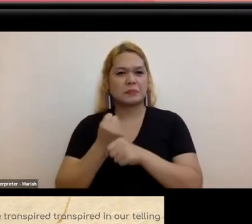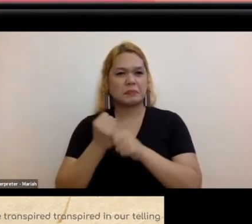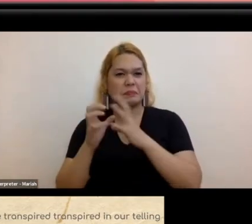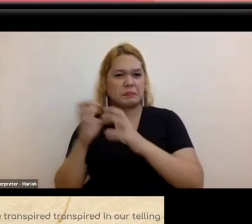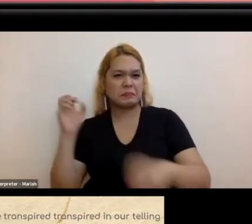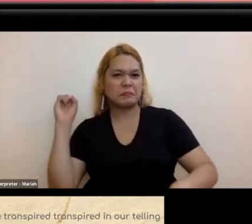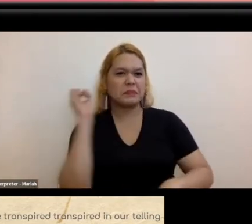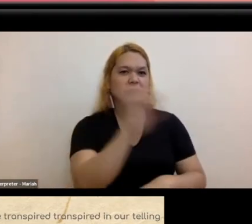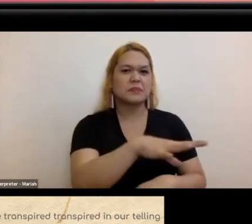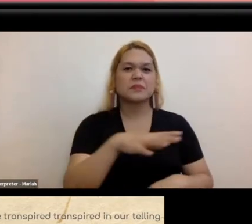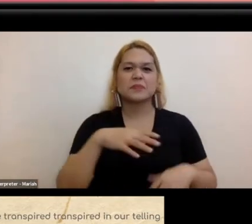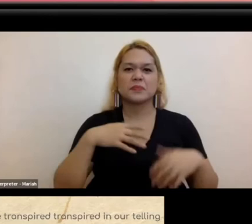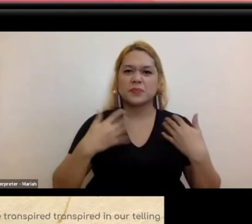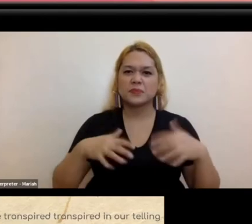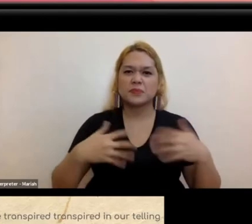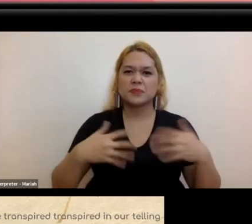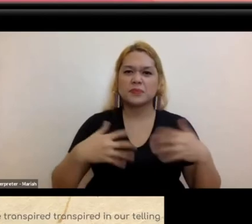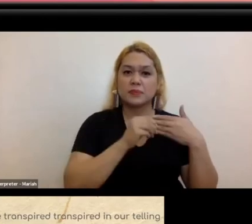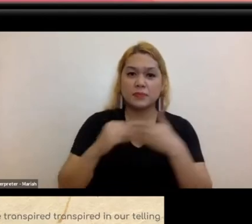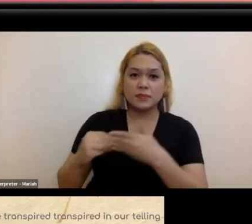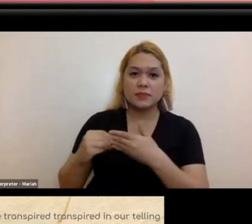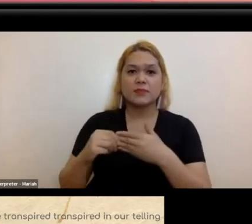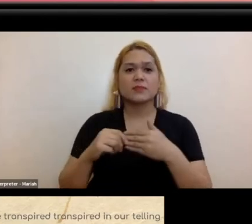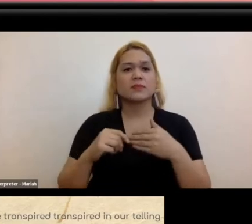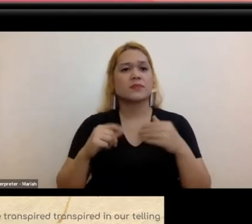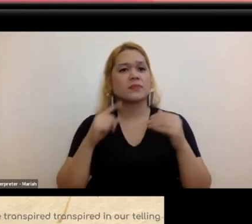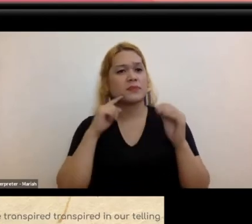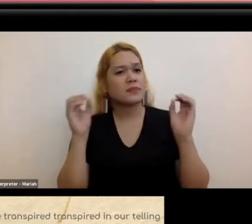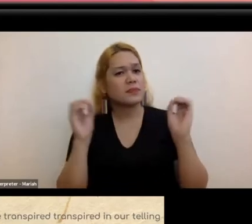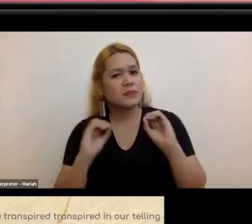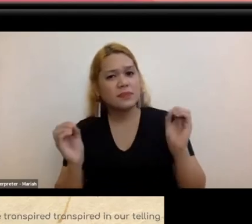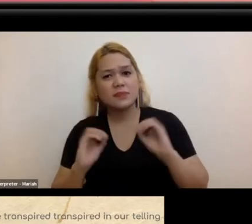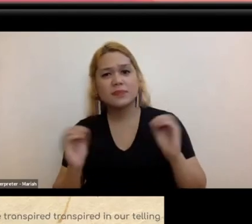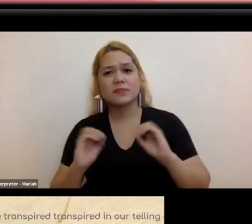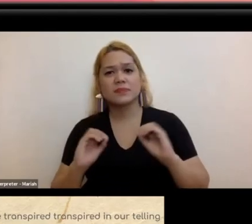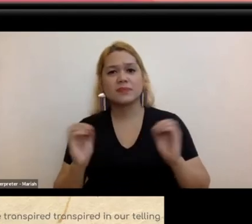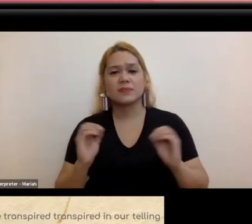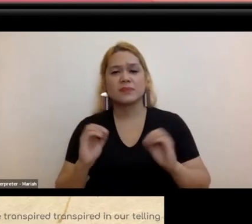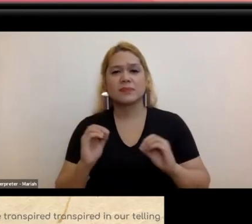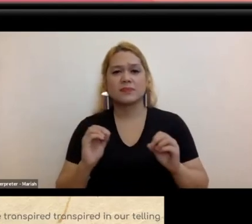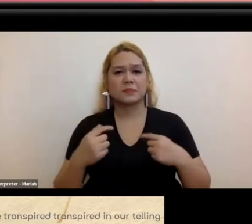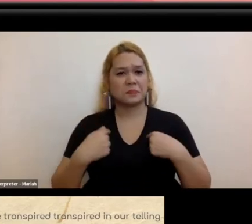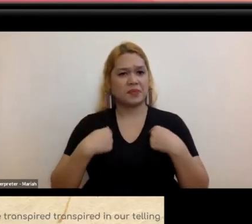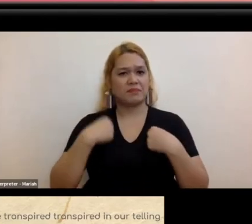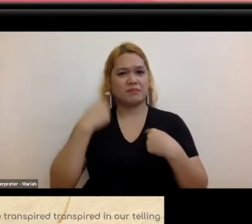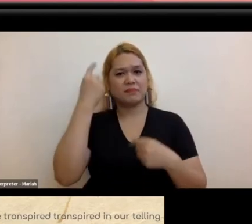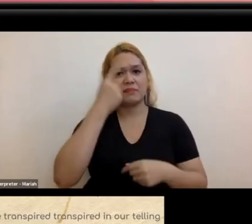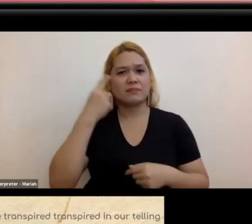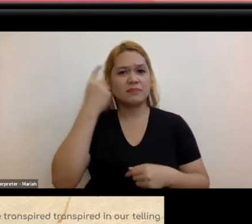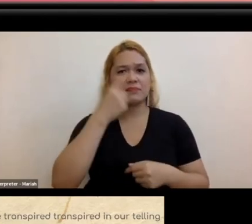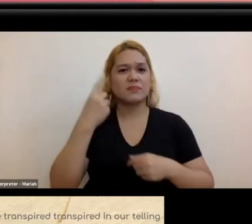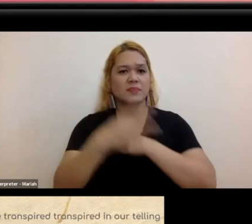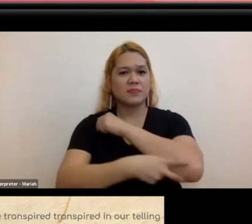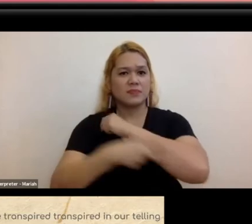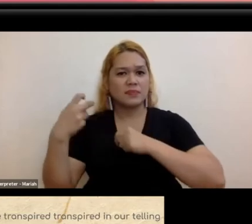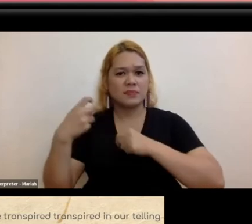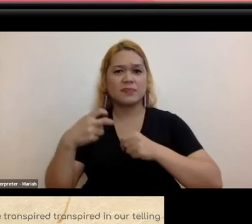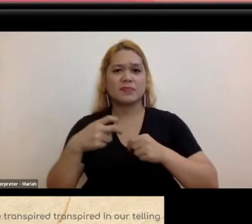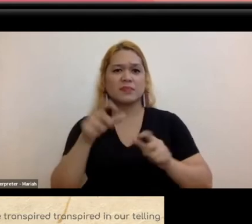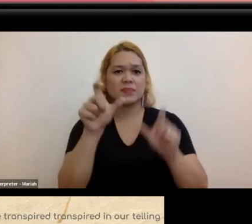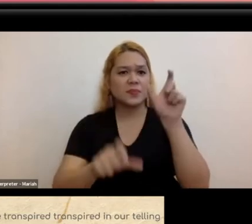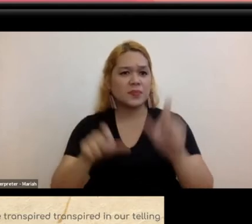selves. We were excuses, tempting us to covet our neighbor's goods, were those our better